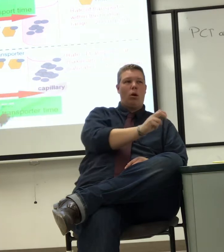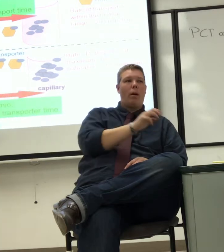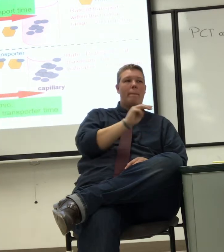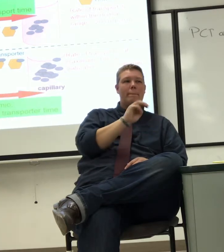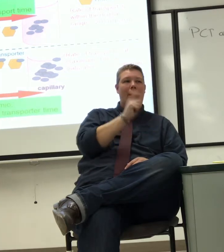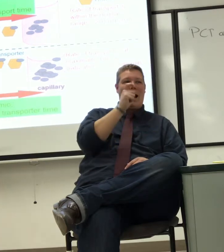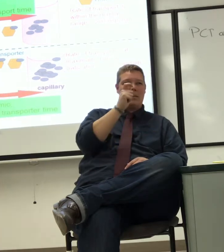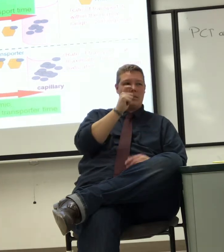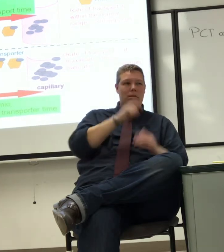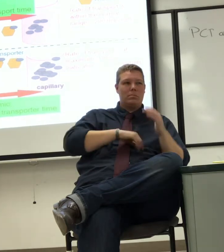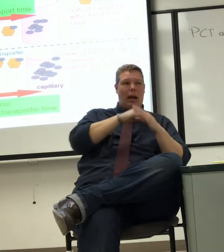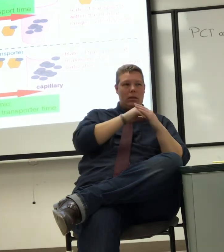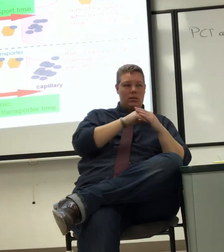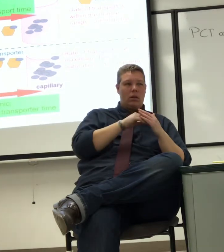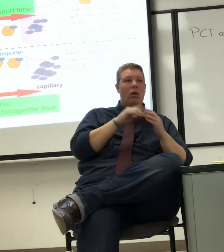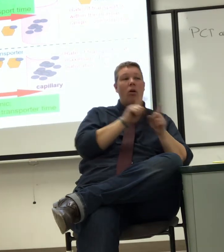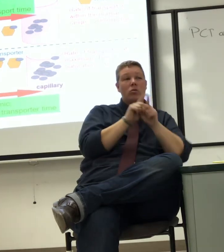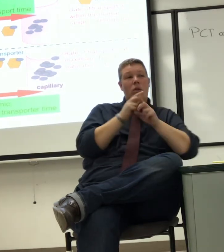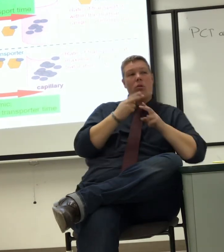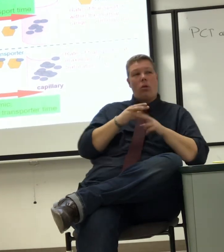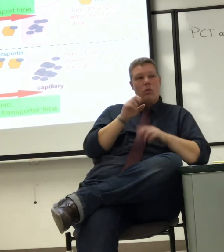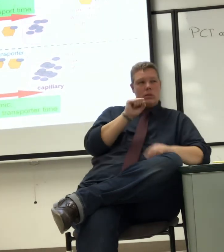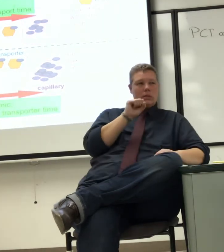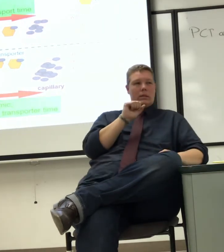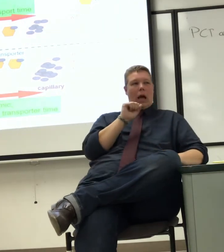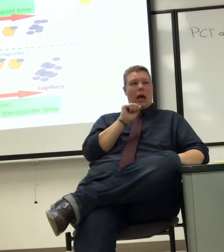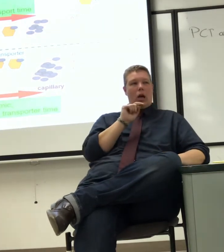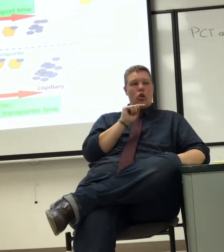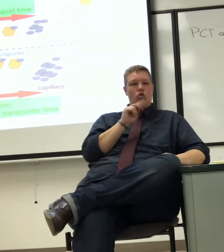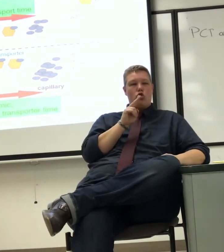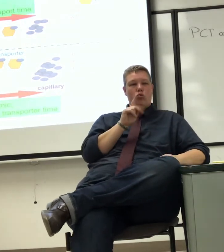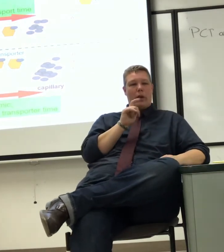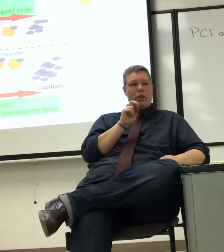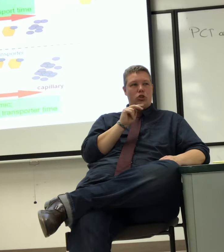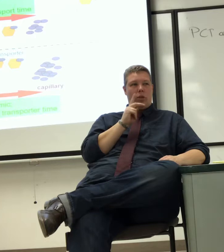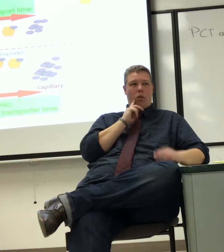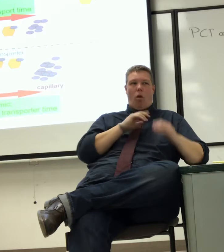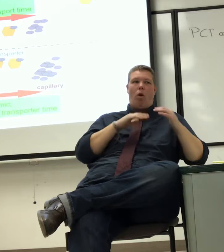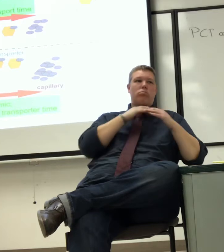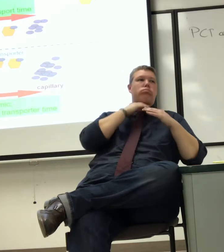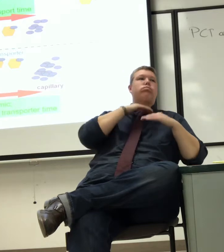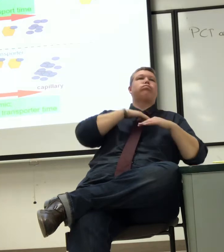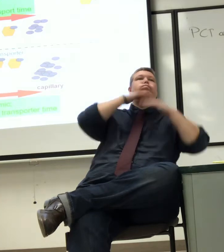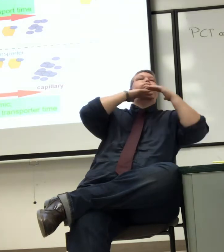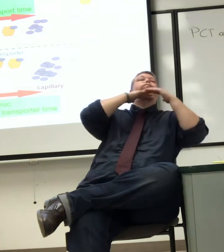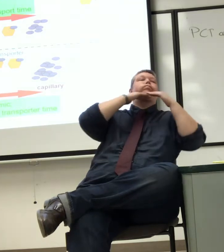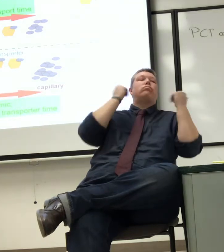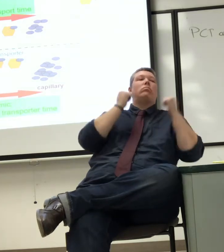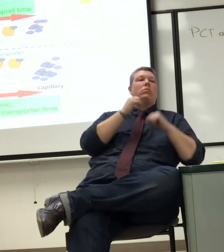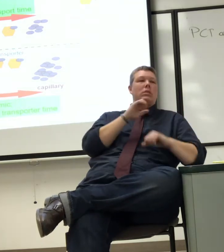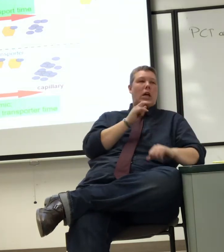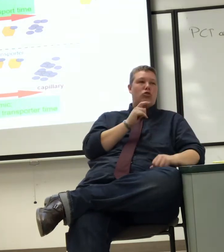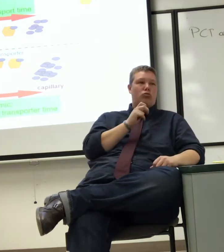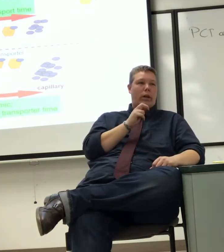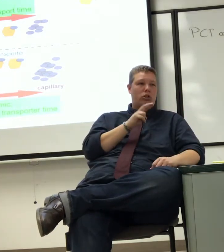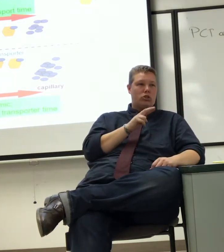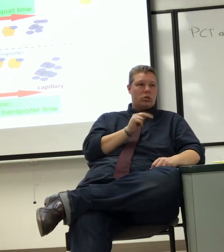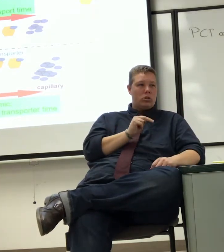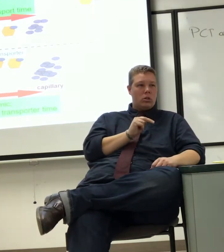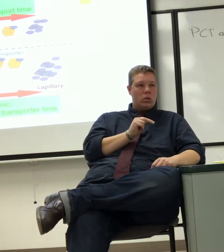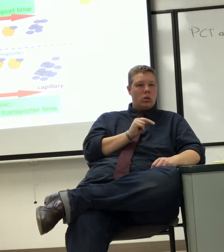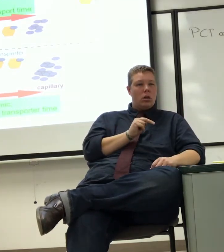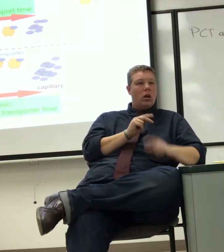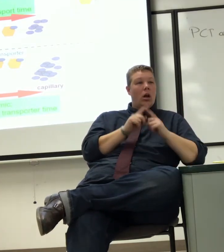You're saturating all the glucose carriers. They're all working, they're all used, they're all occupied. And you still